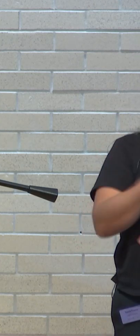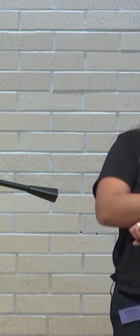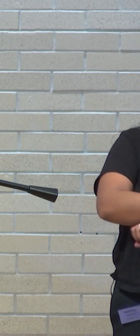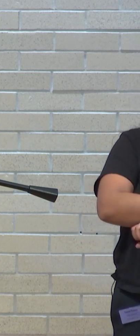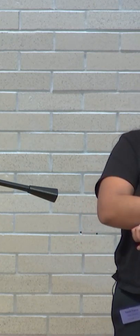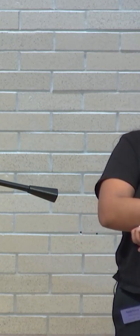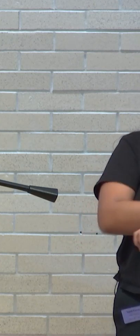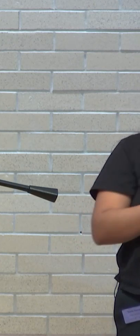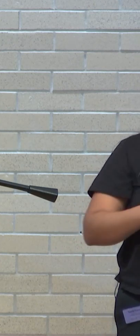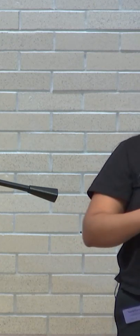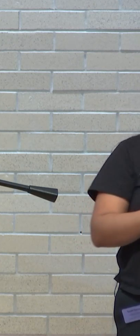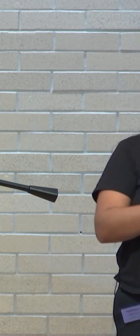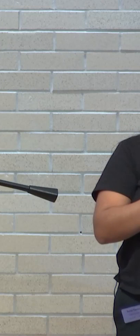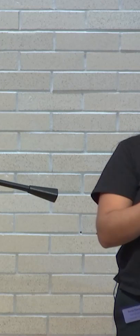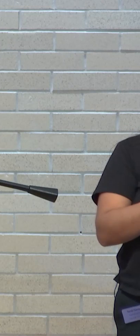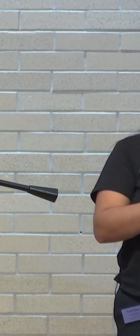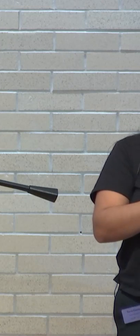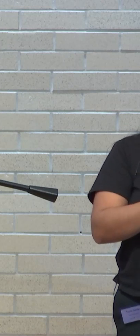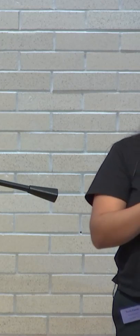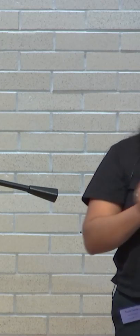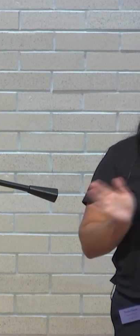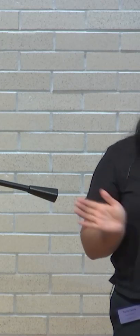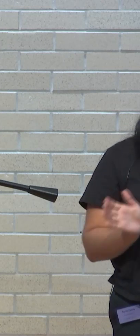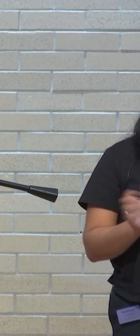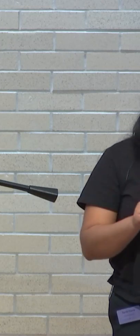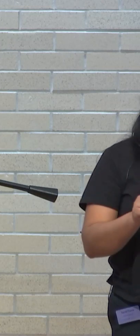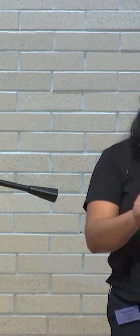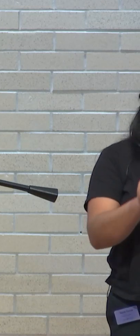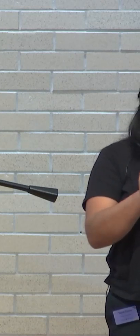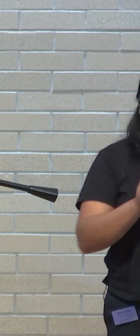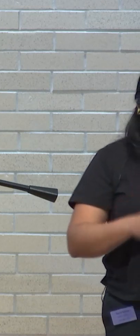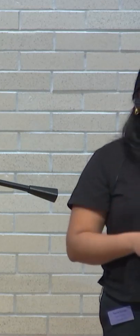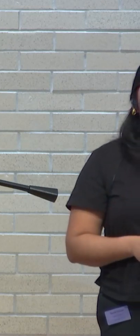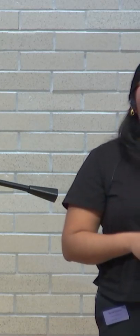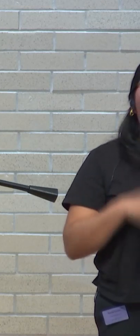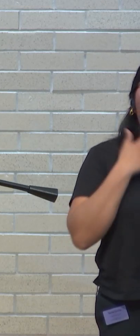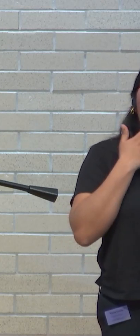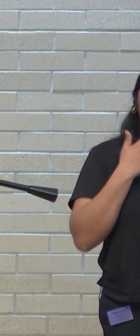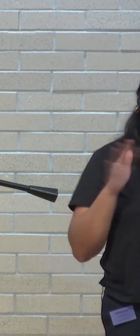together, we will forever overcome. Thank you.